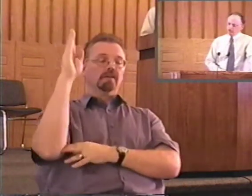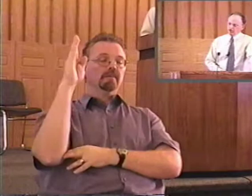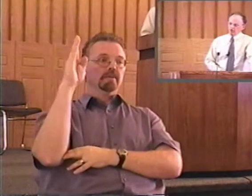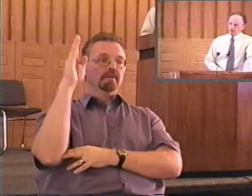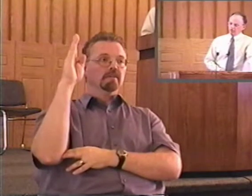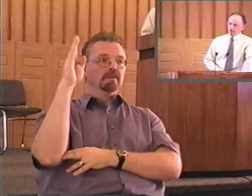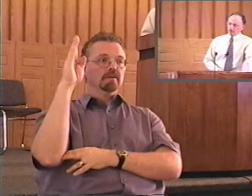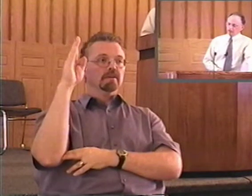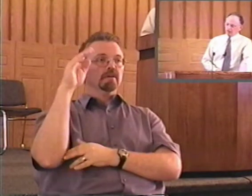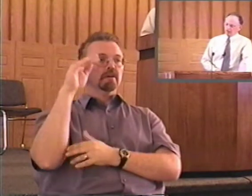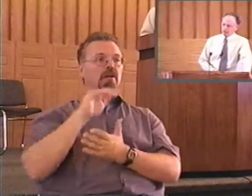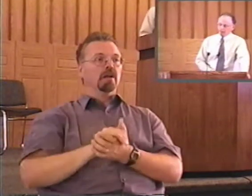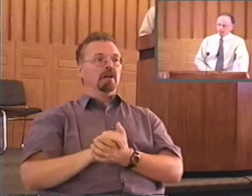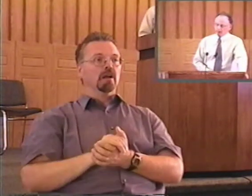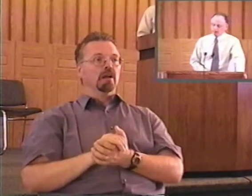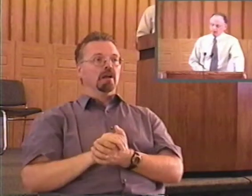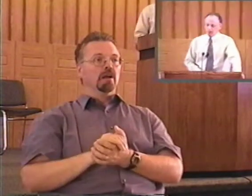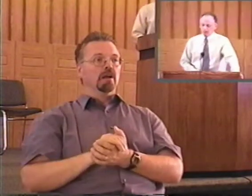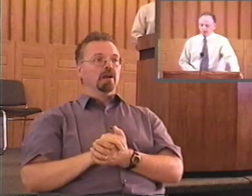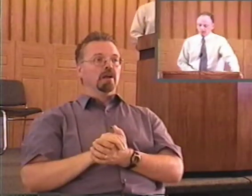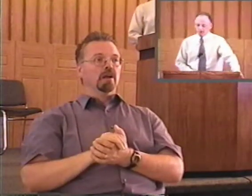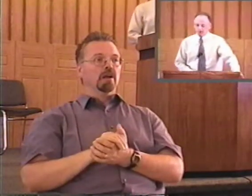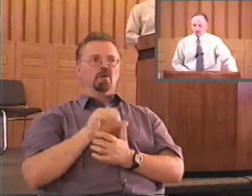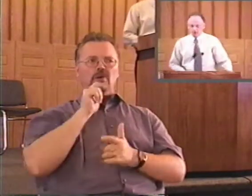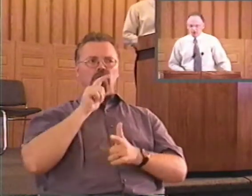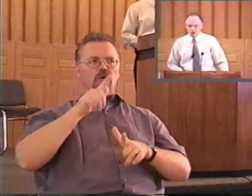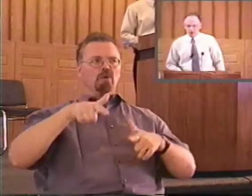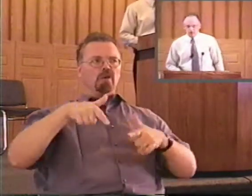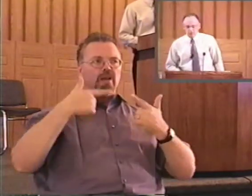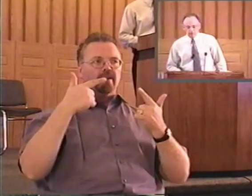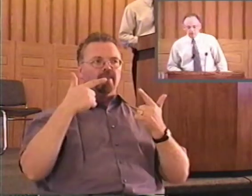We don't live in a country where the leaders fear God.